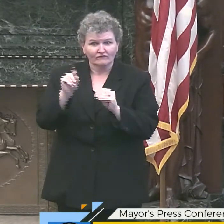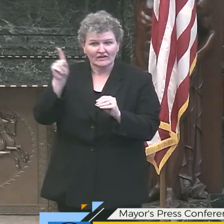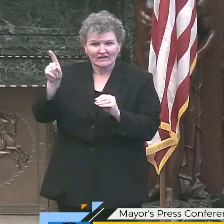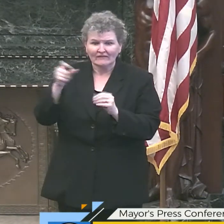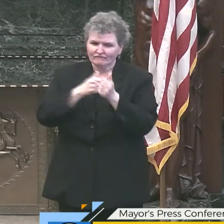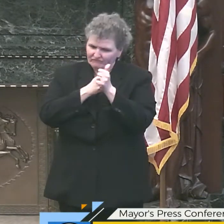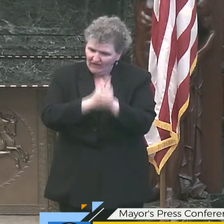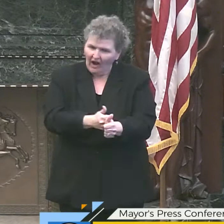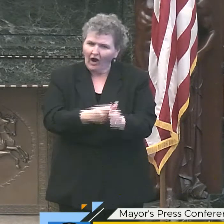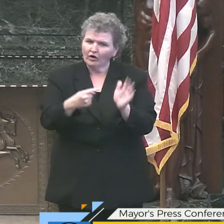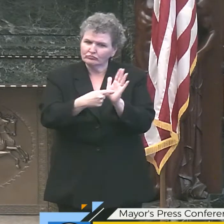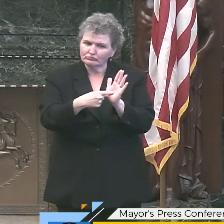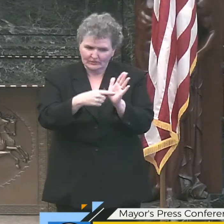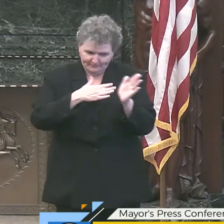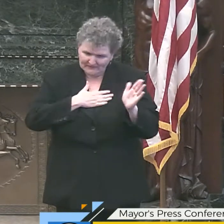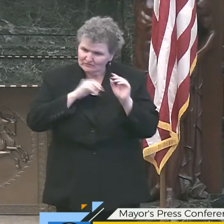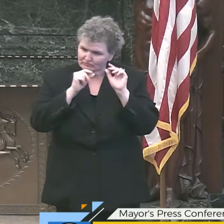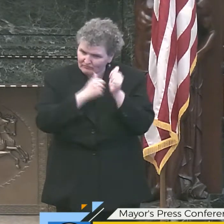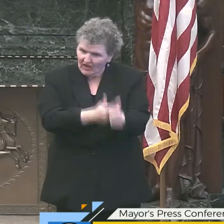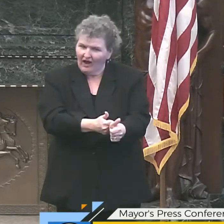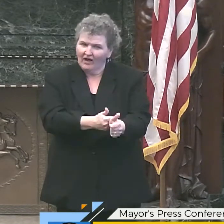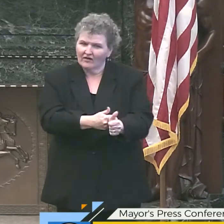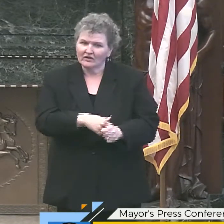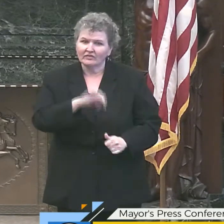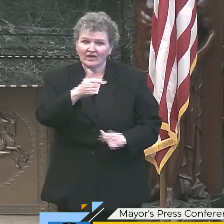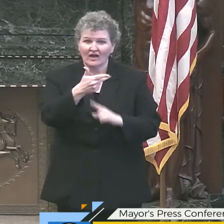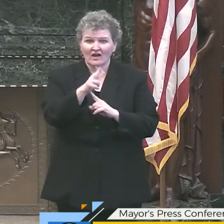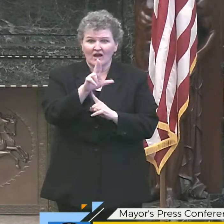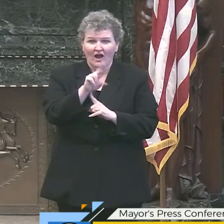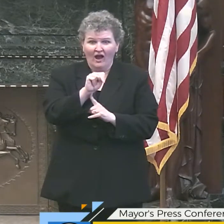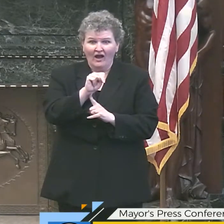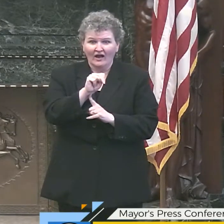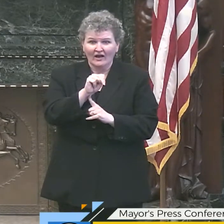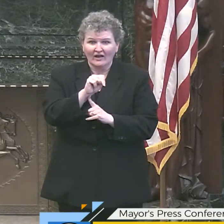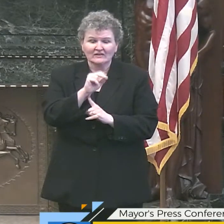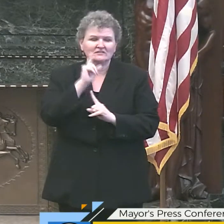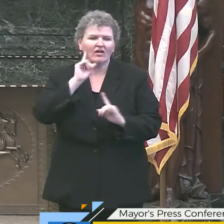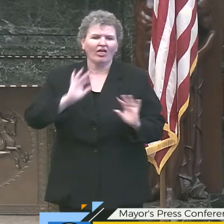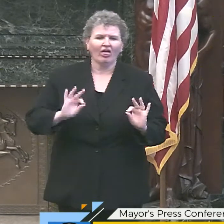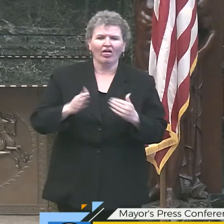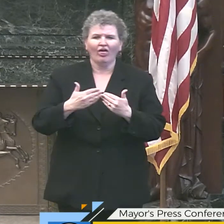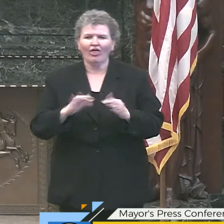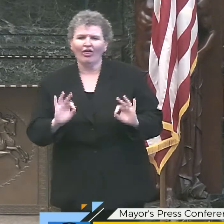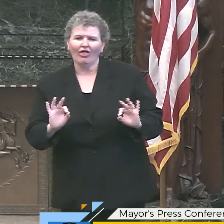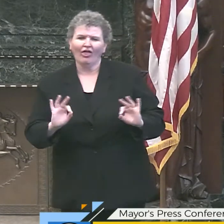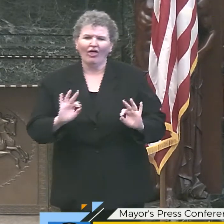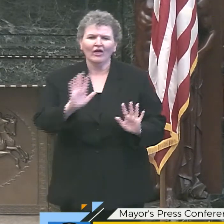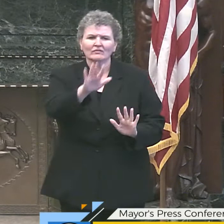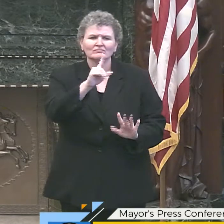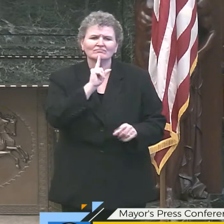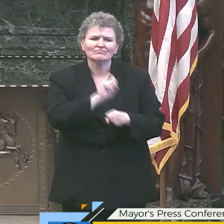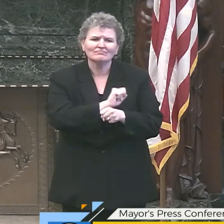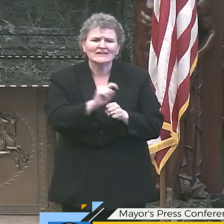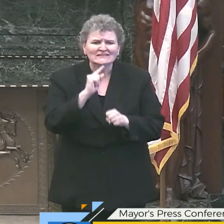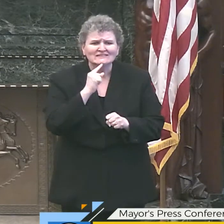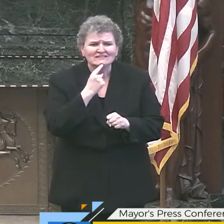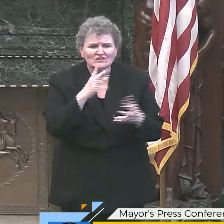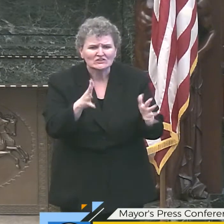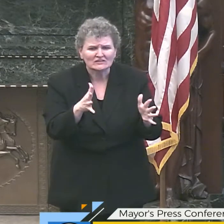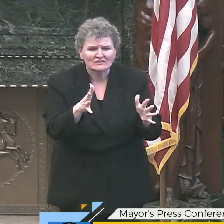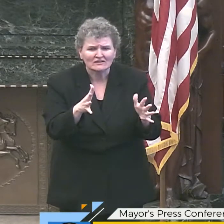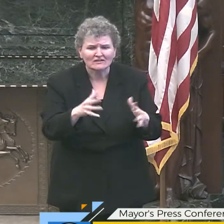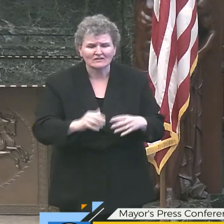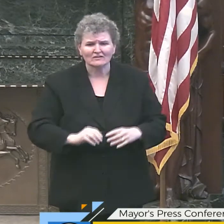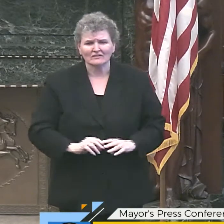message. Gun violence will not be taken lightly. This is a message the DA can reinforce in his office's handling of all such